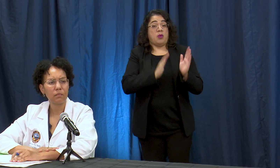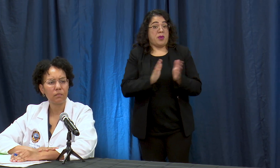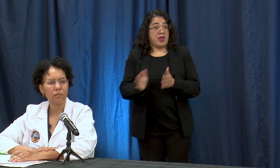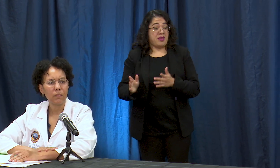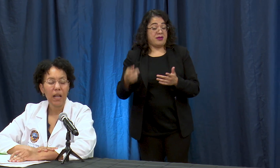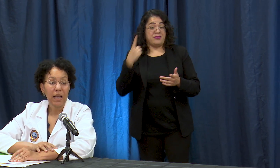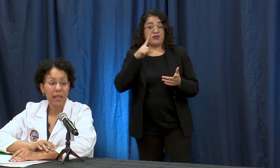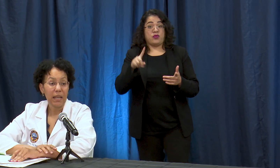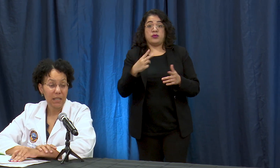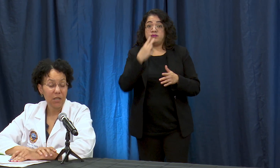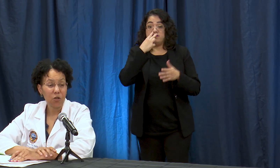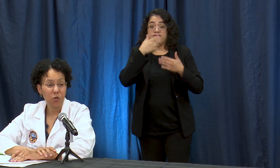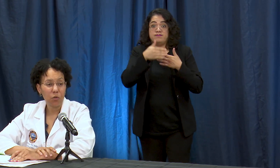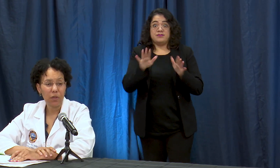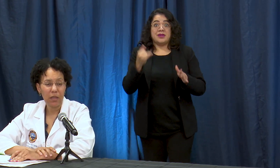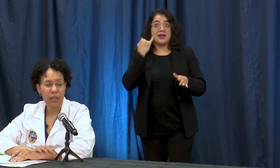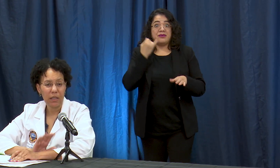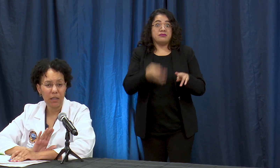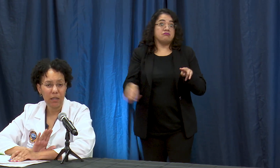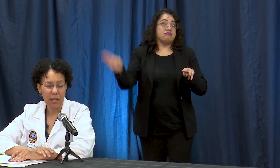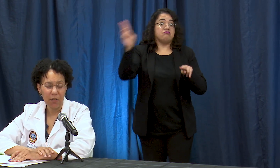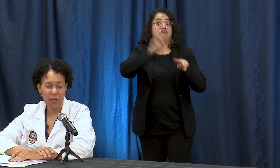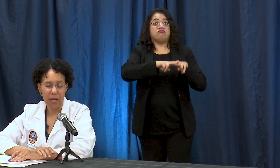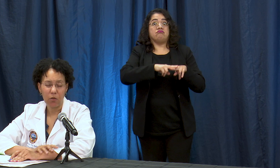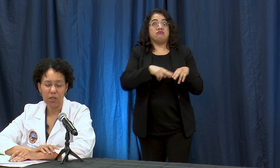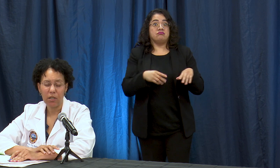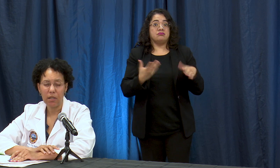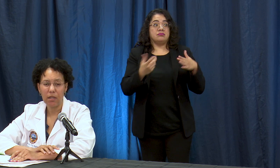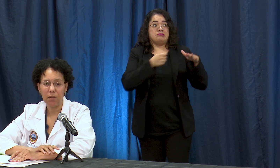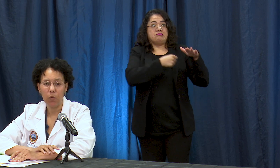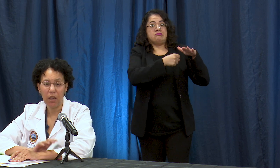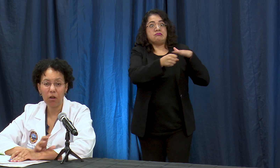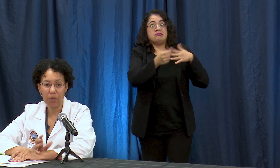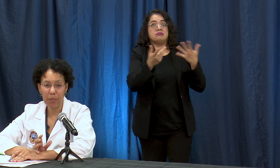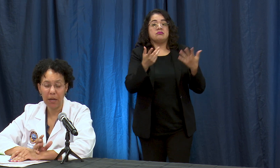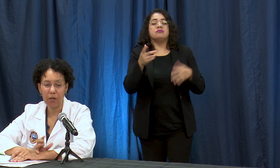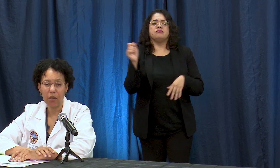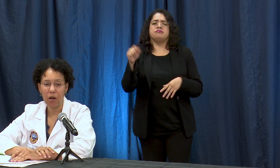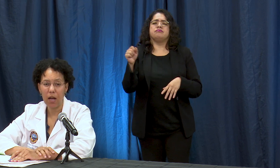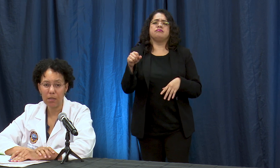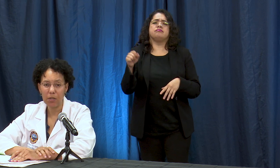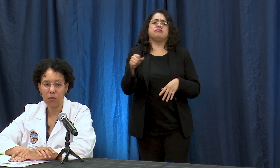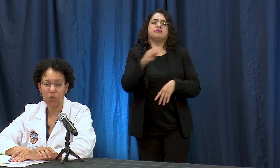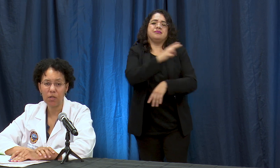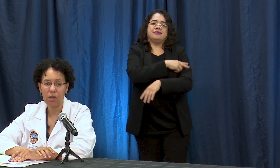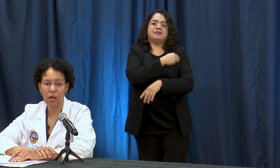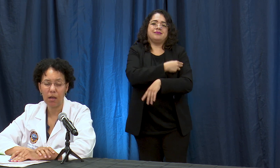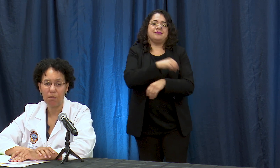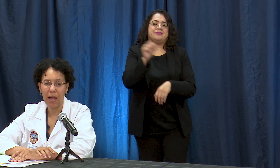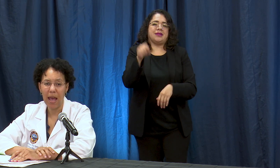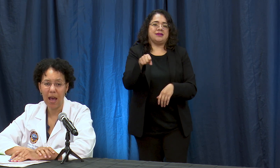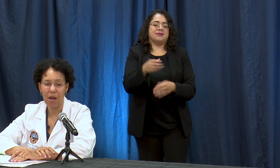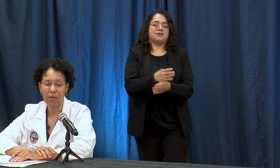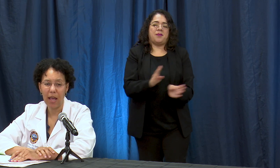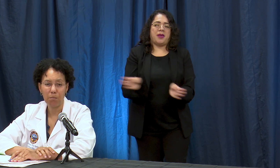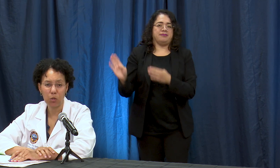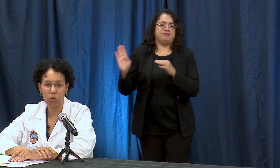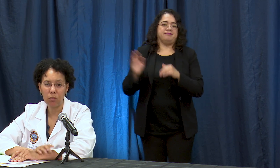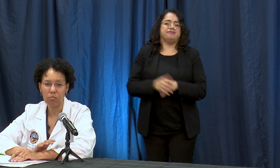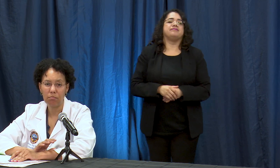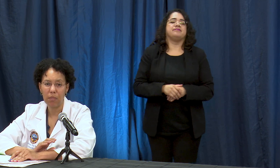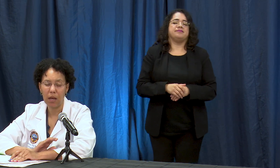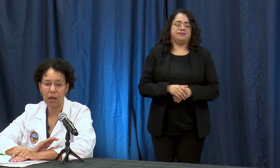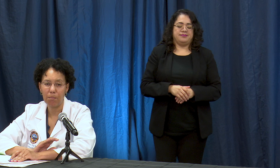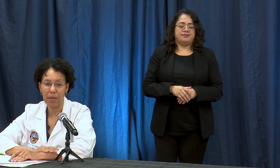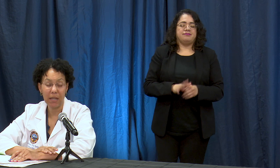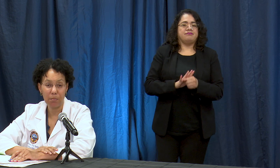in cases? Yes, so thank you for that question. We are prepared. Our hospitals have